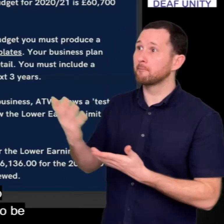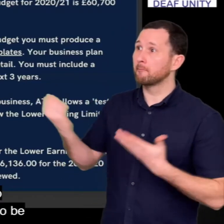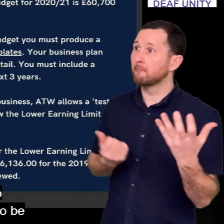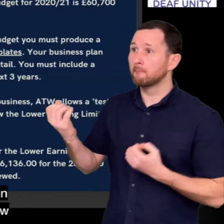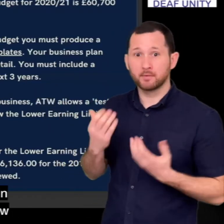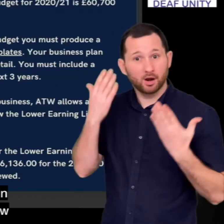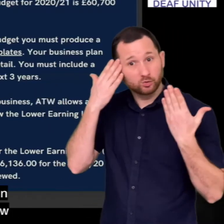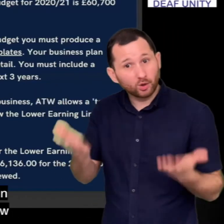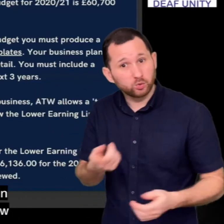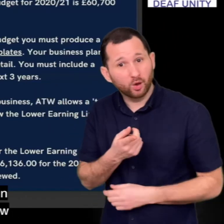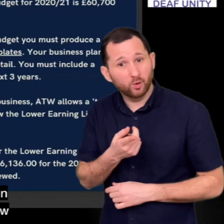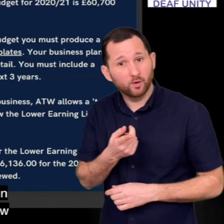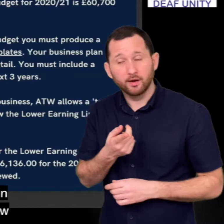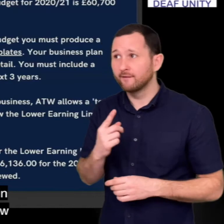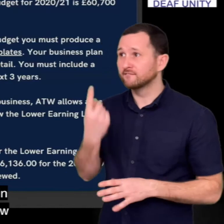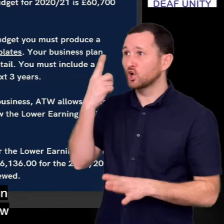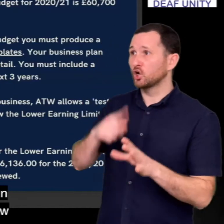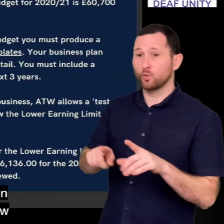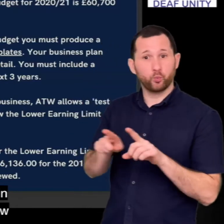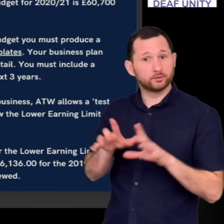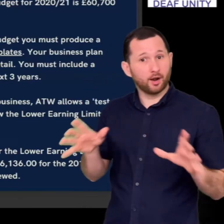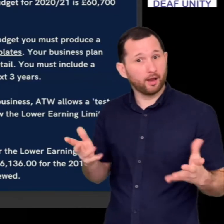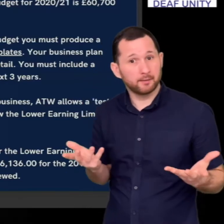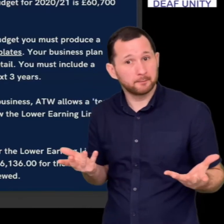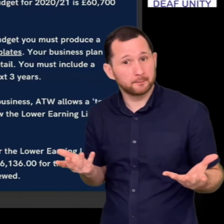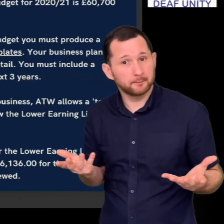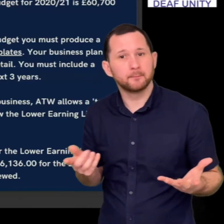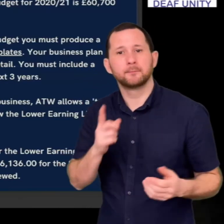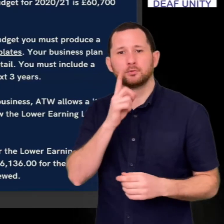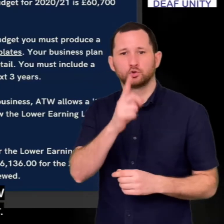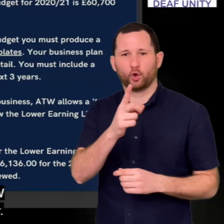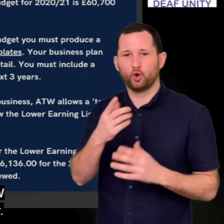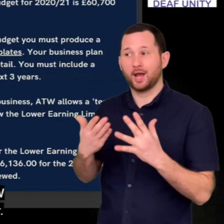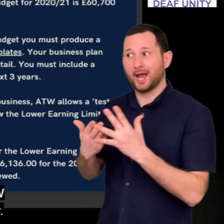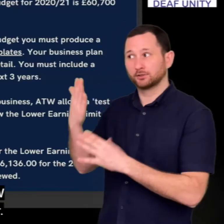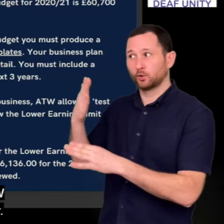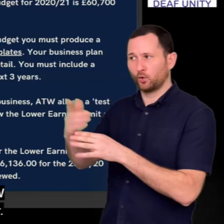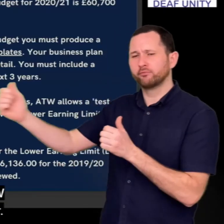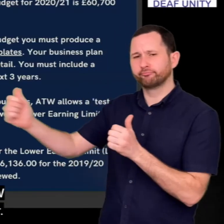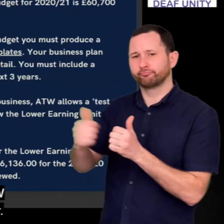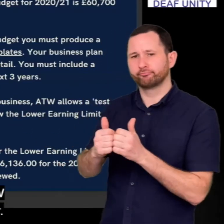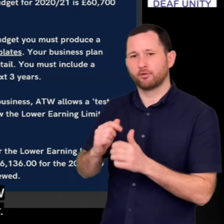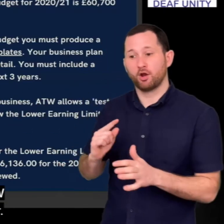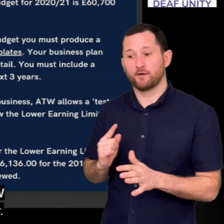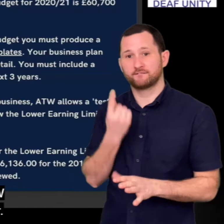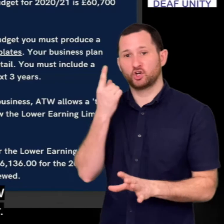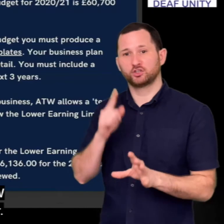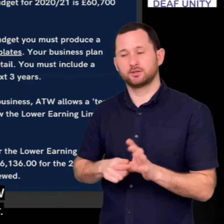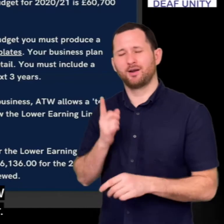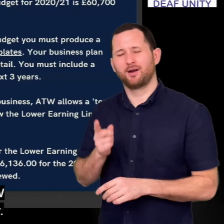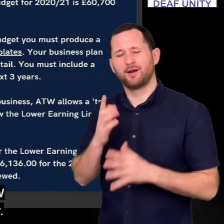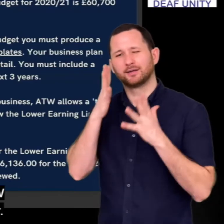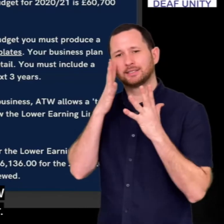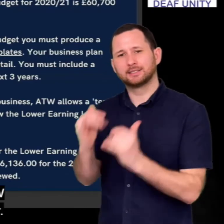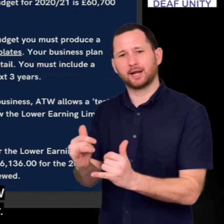to even make anything in the first year, you know. But what Access at ATW allow